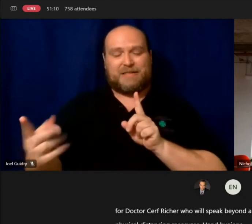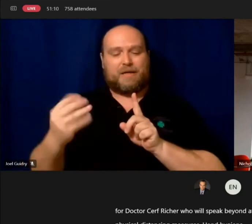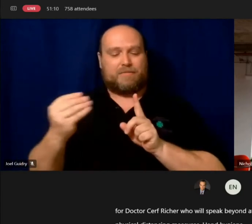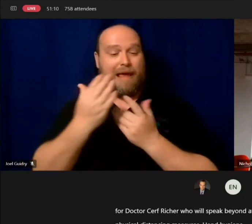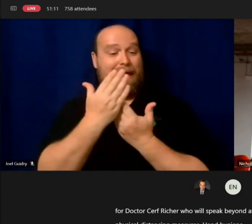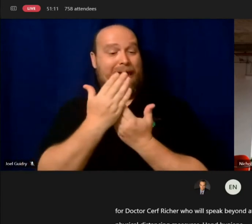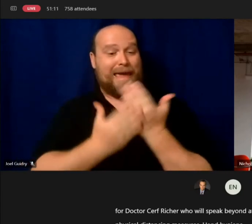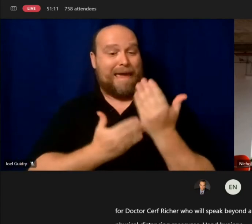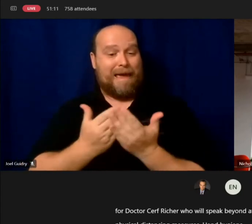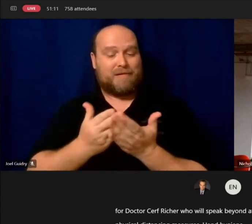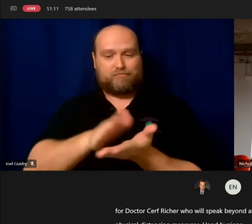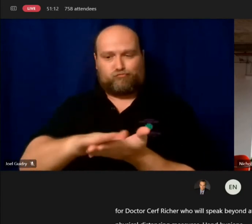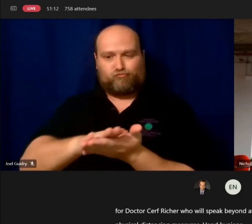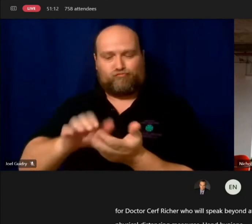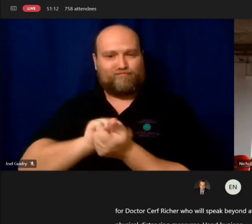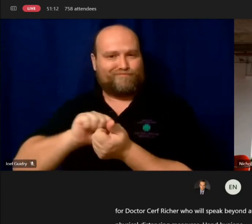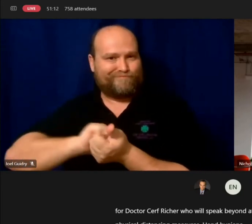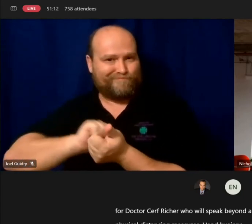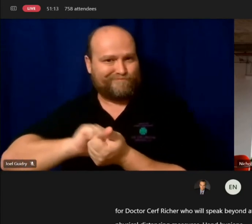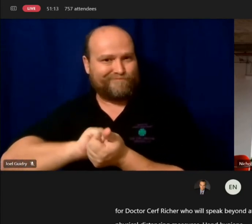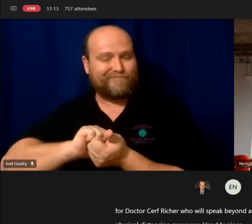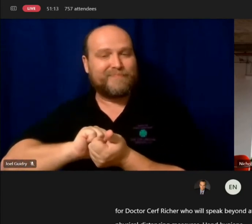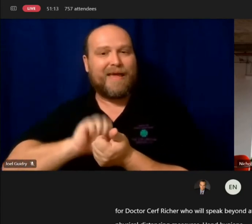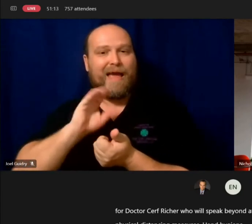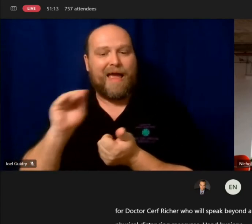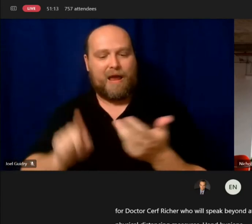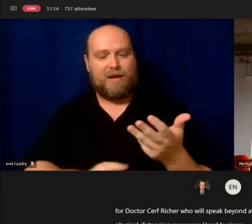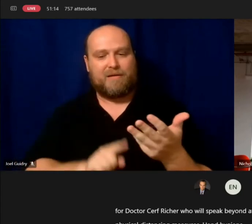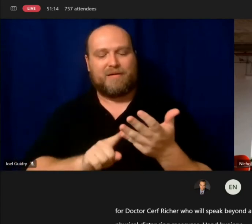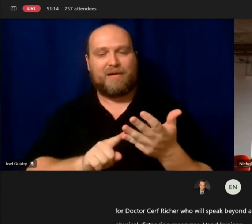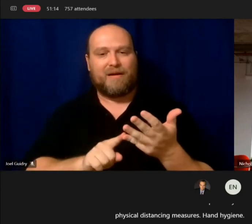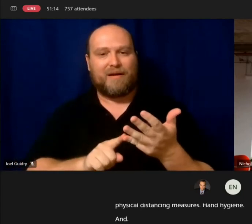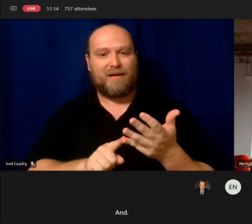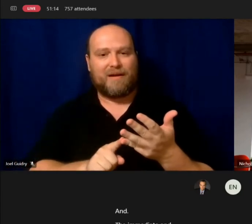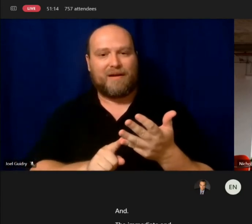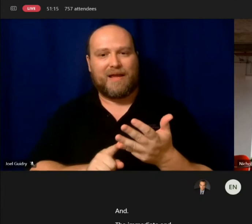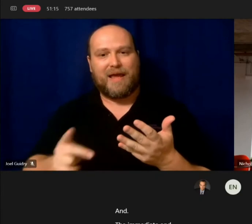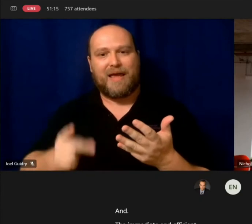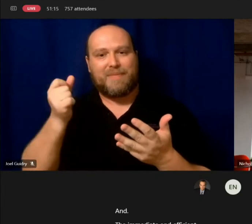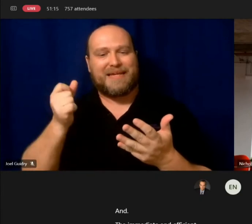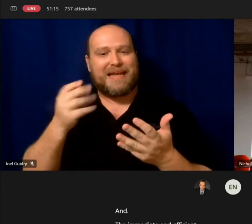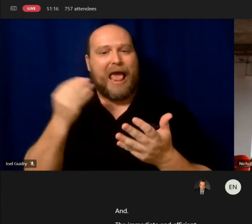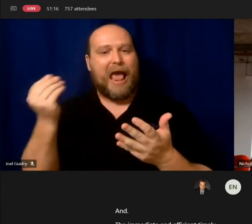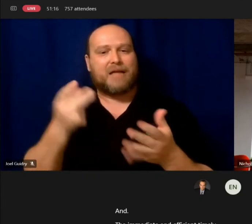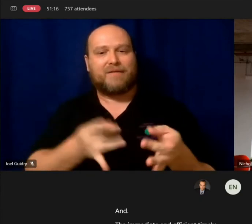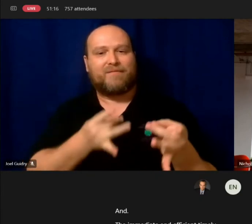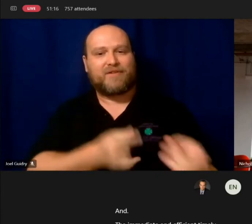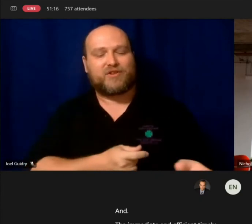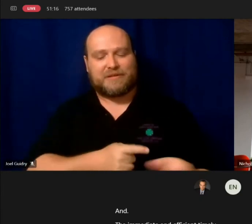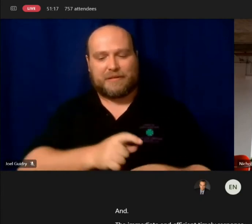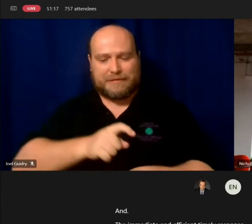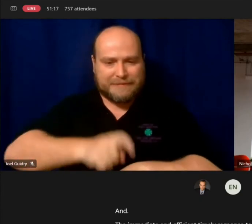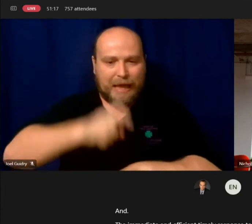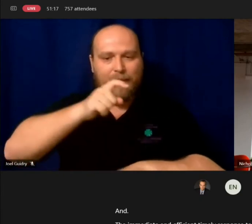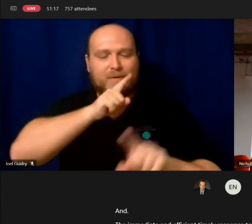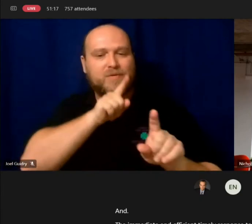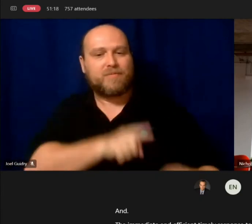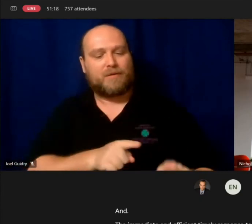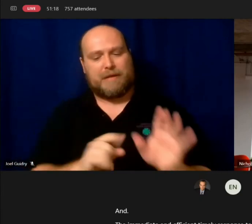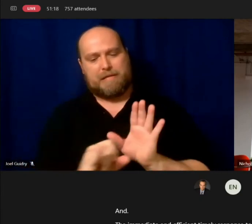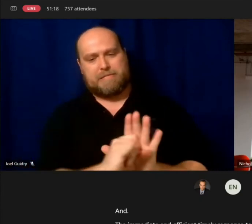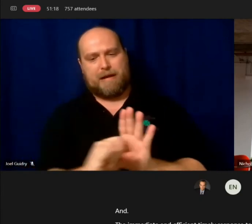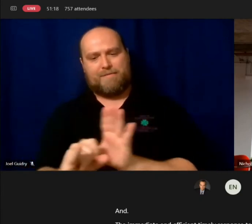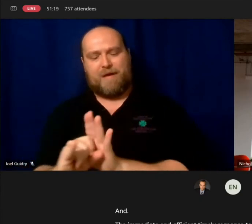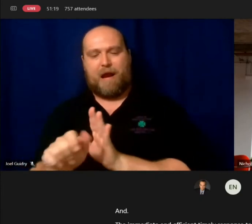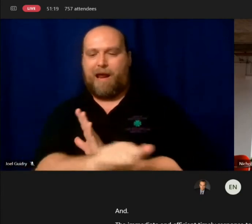and the immediate and efficient, timely response to identifying anyone in our school system who's